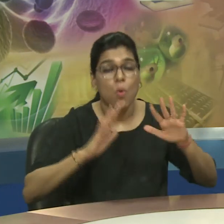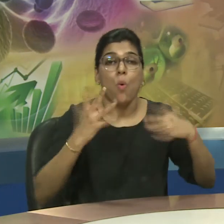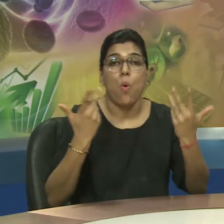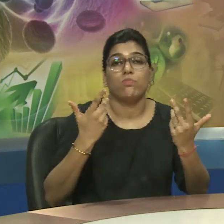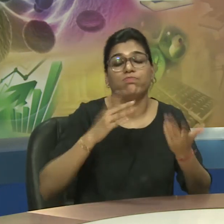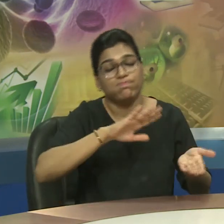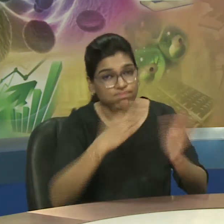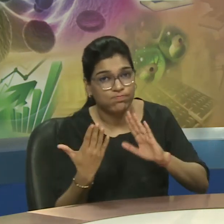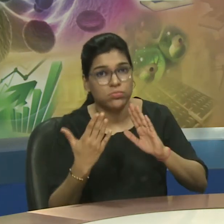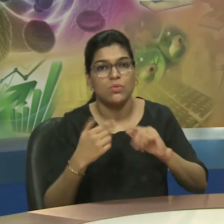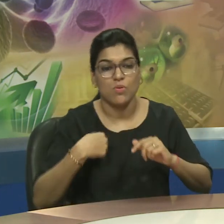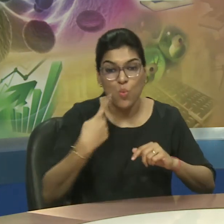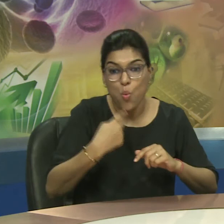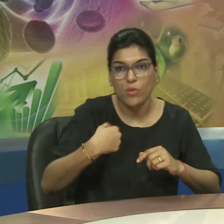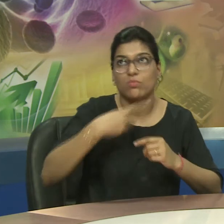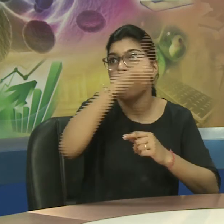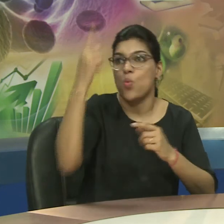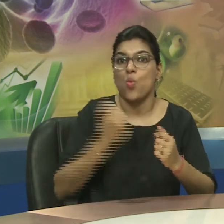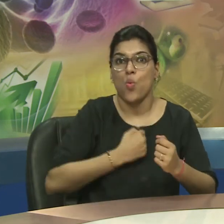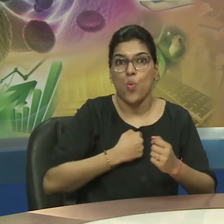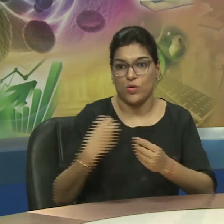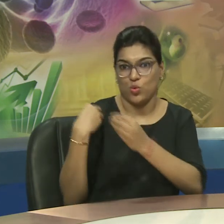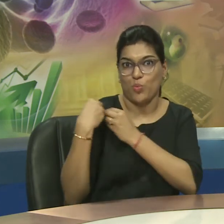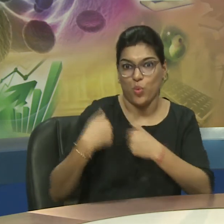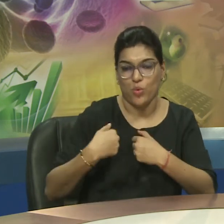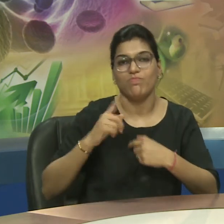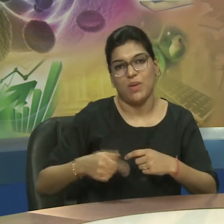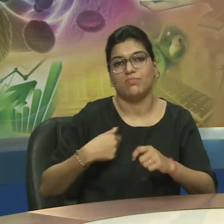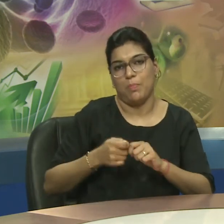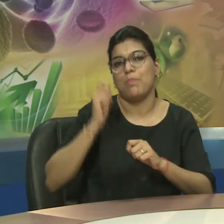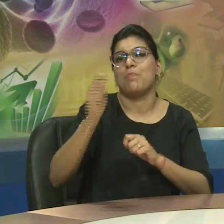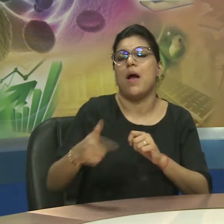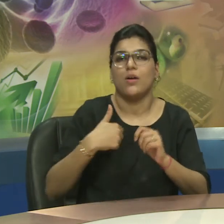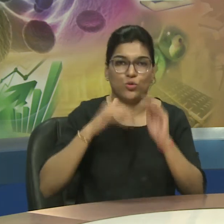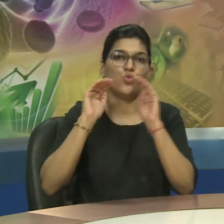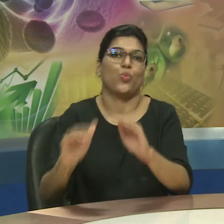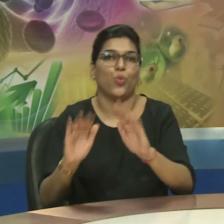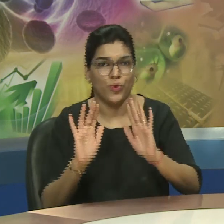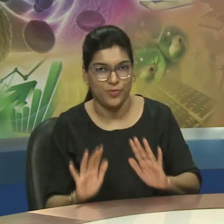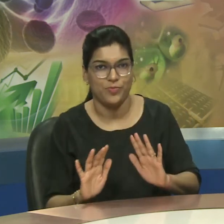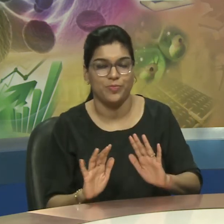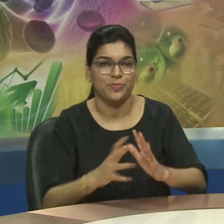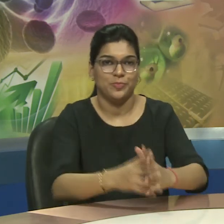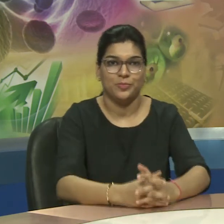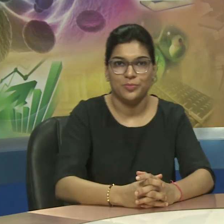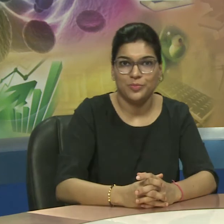covers the liability of individual and business for members of public visiting